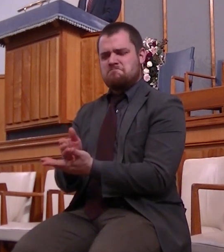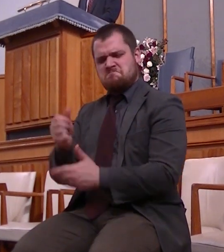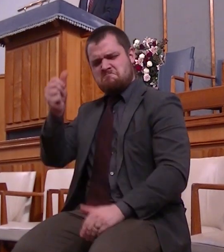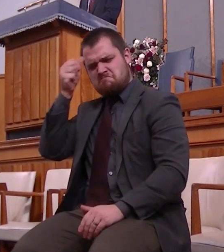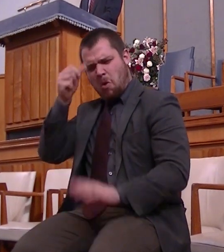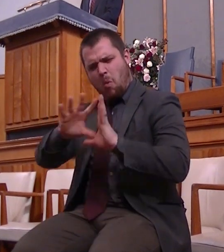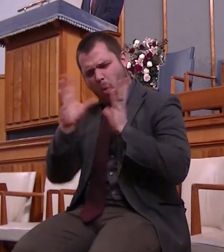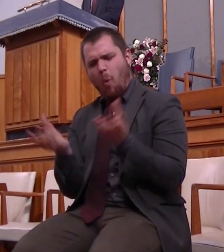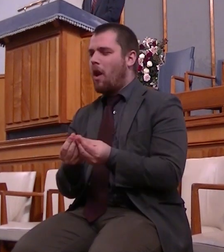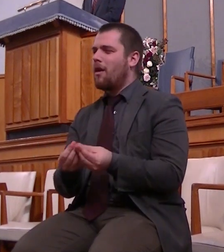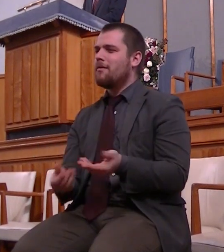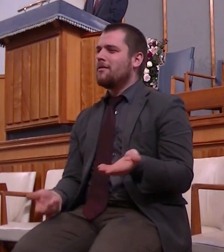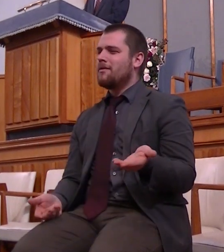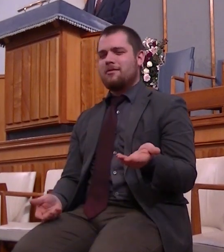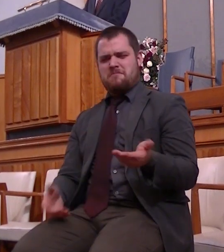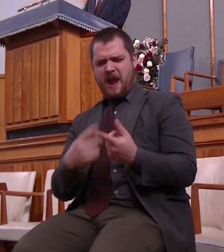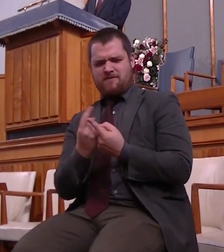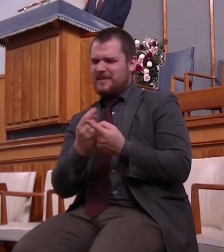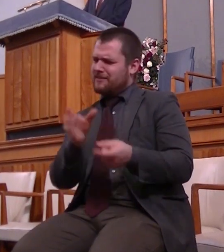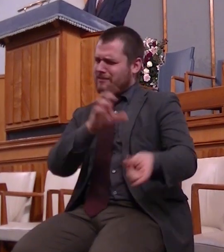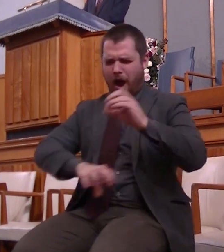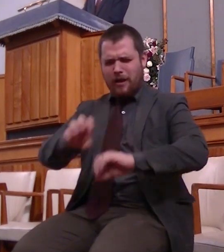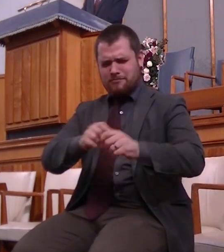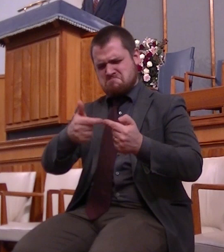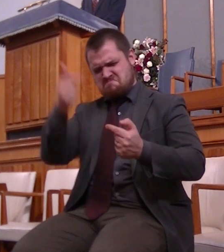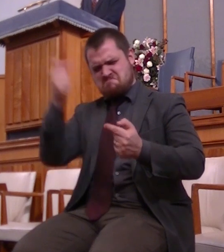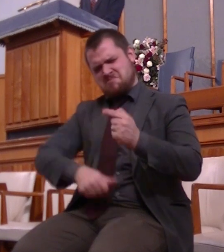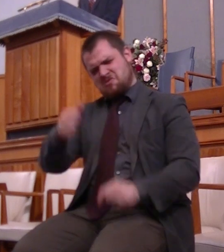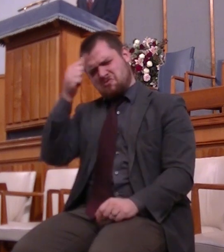substances. He knows all mechanisms. He knows